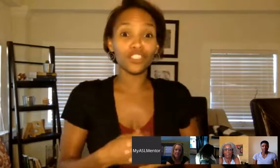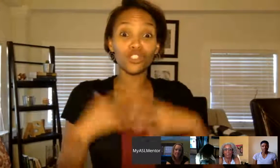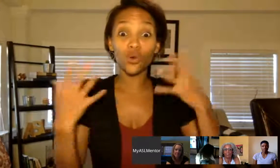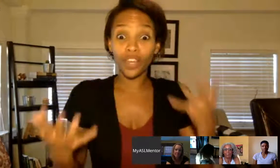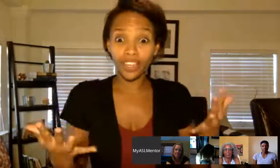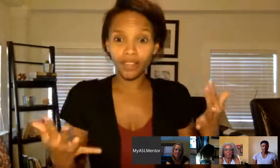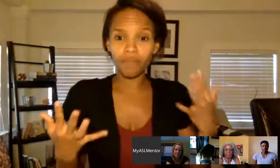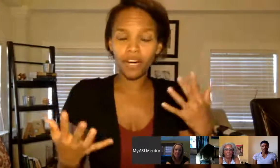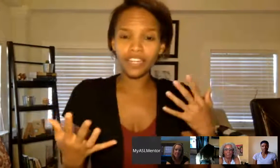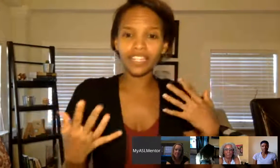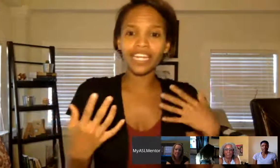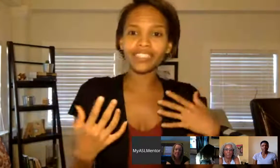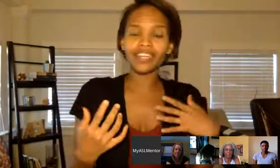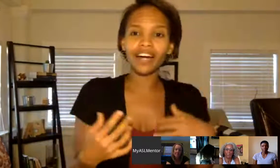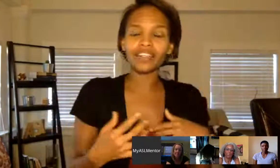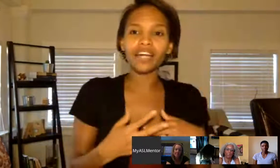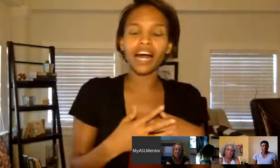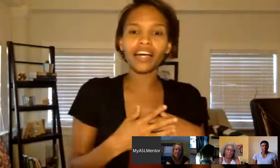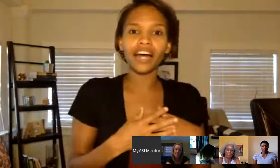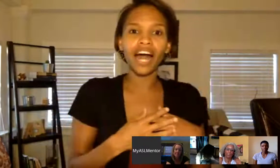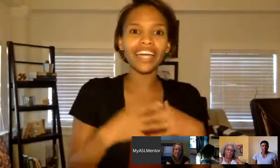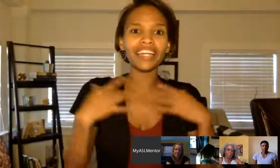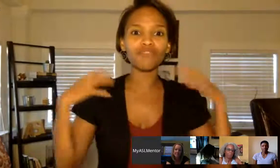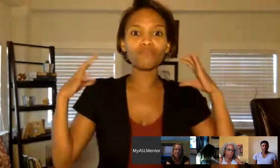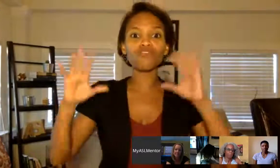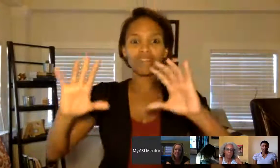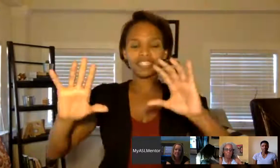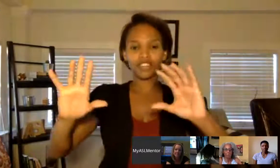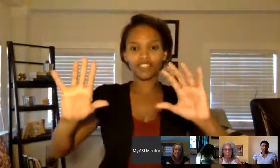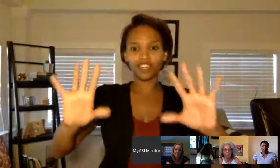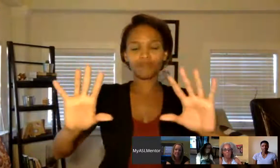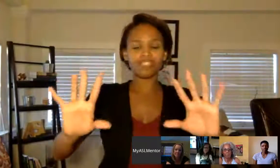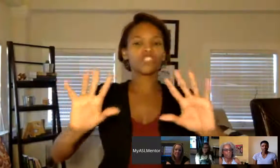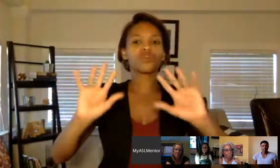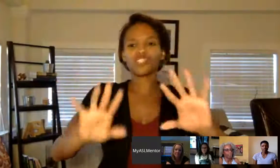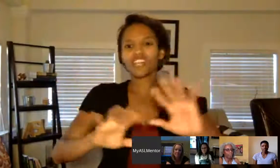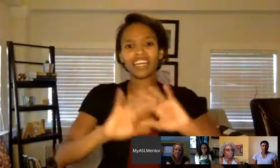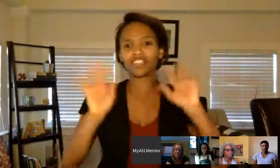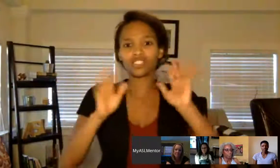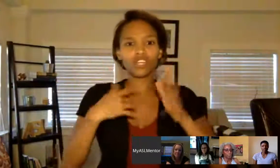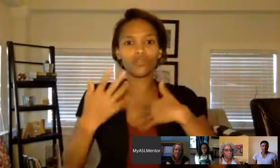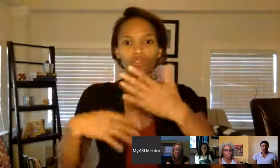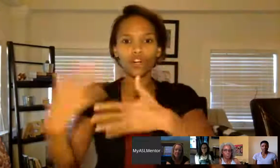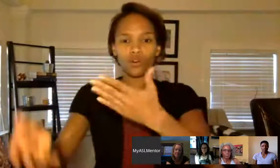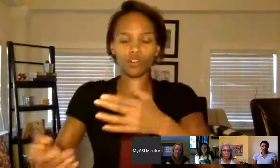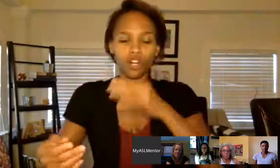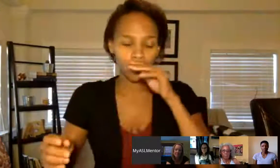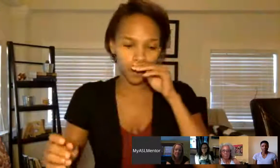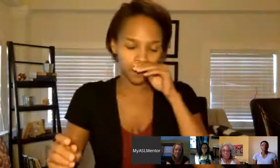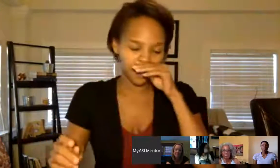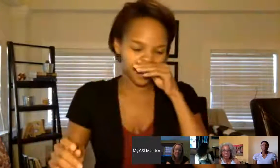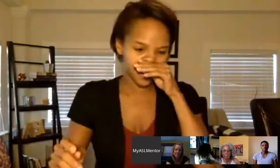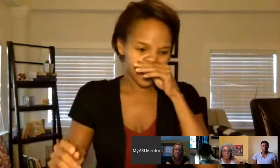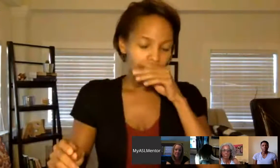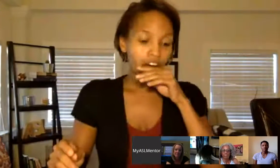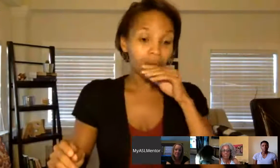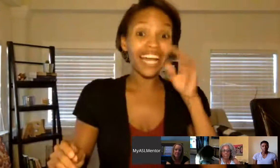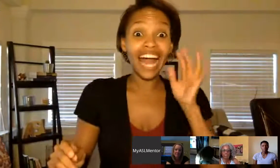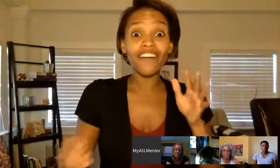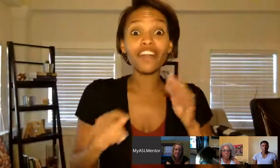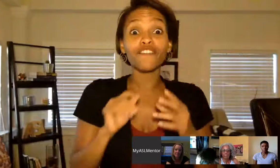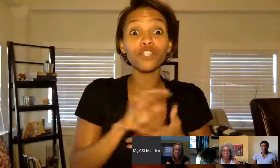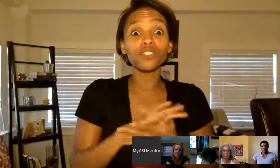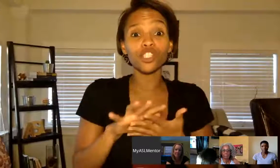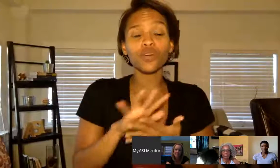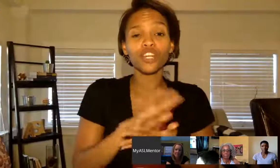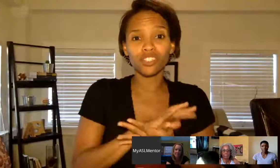don't enjoy it, but it's not, I can remove myself enough from the situation that I can just go along with it. I have